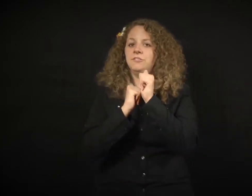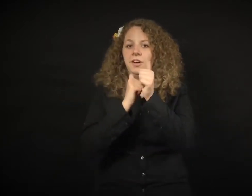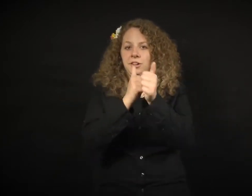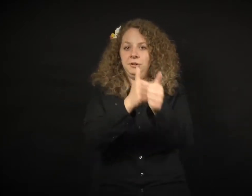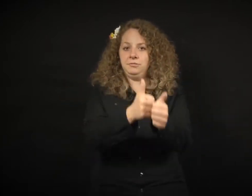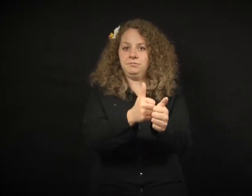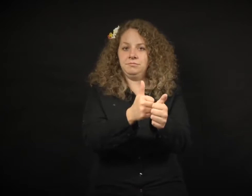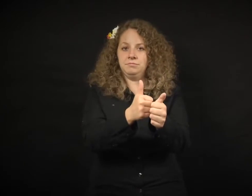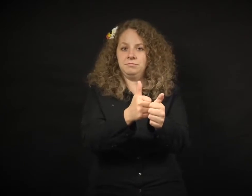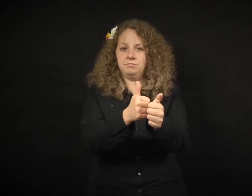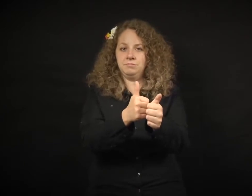follow,